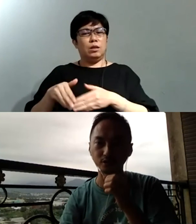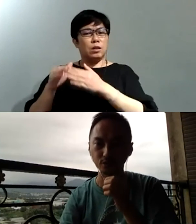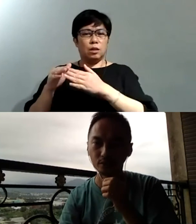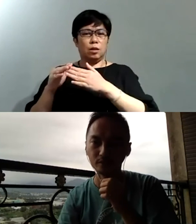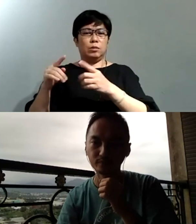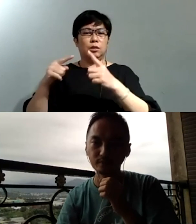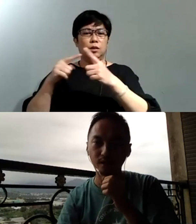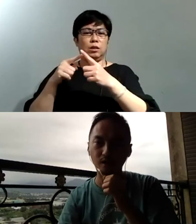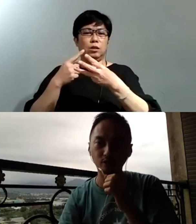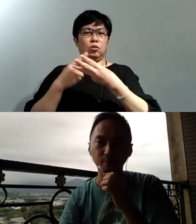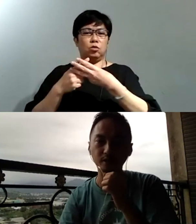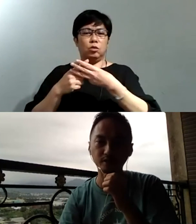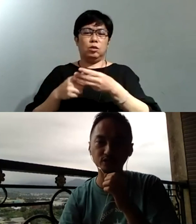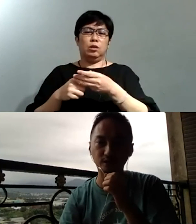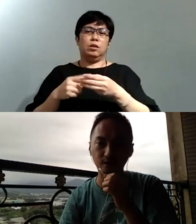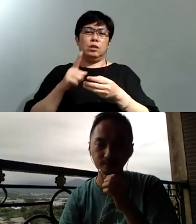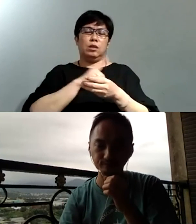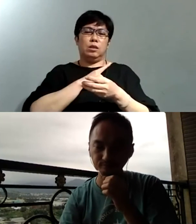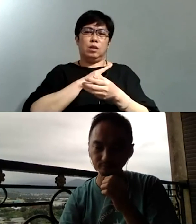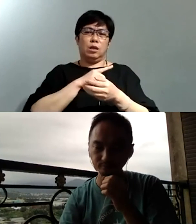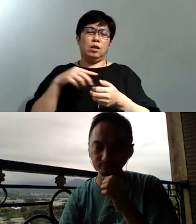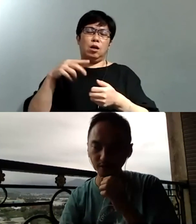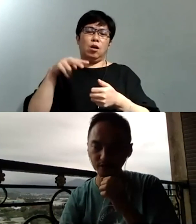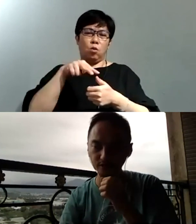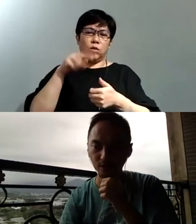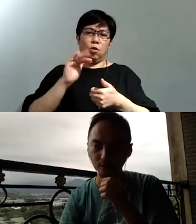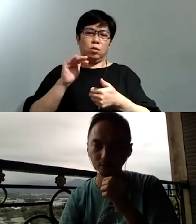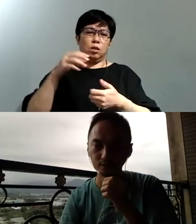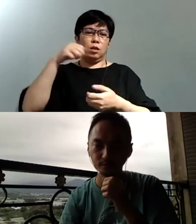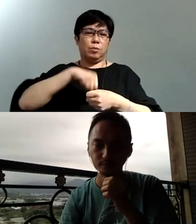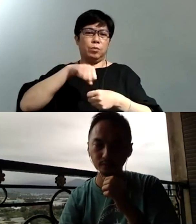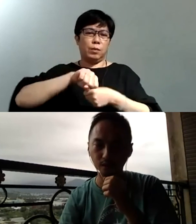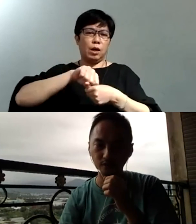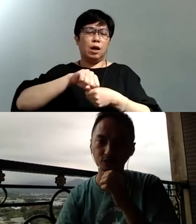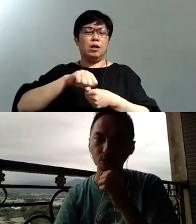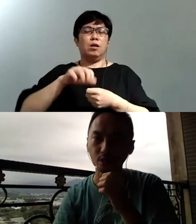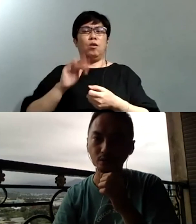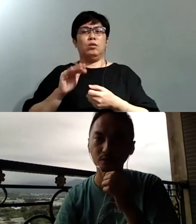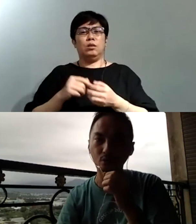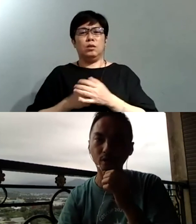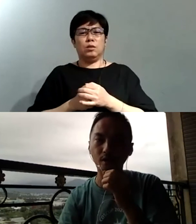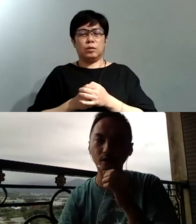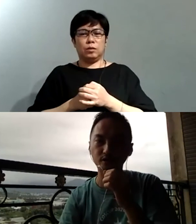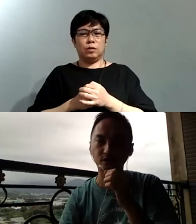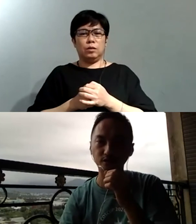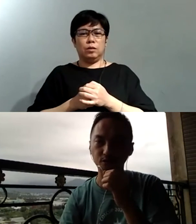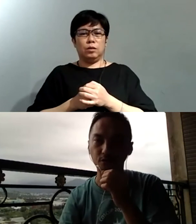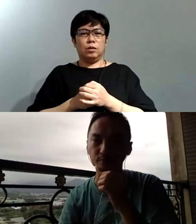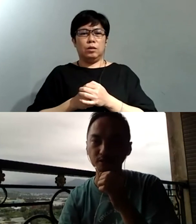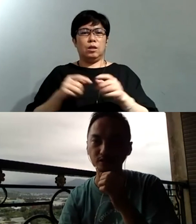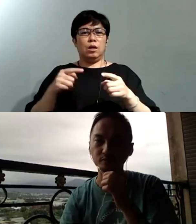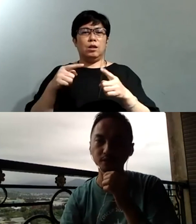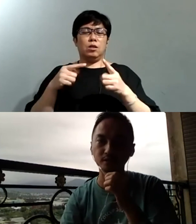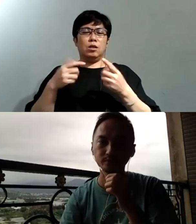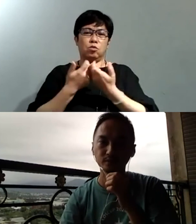can control. For me, it's our own digital world where it's not controlled